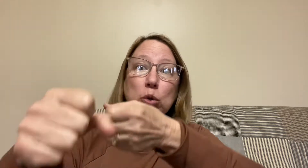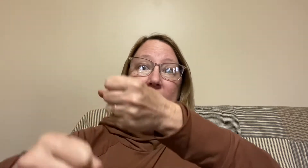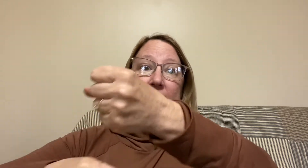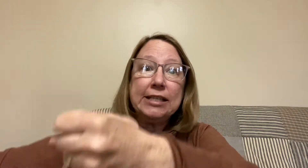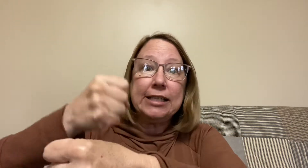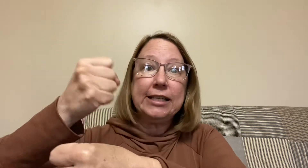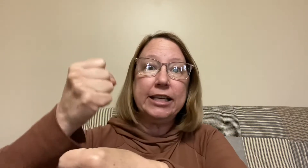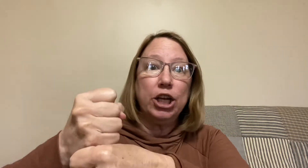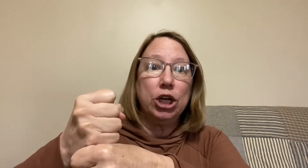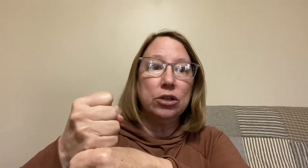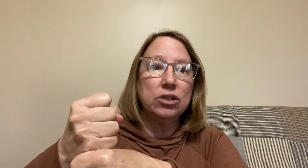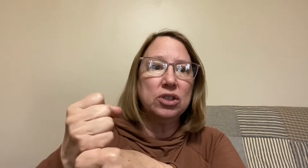1,000 years.